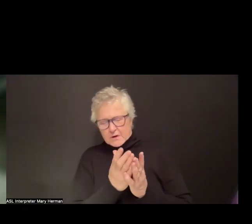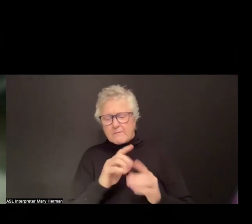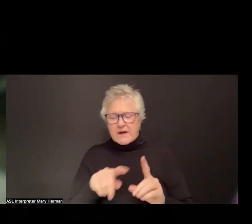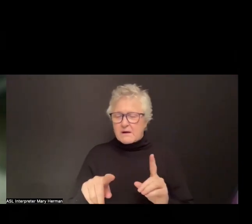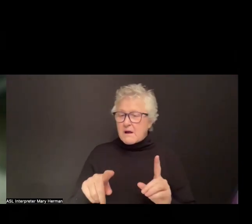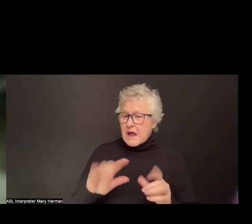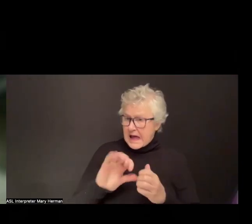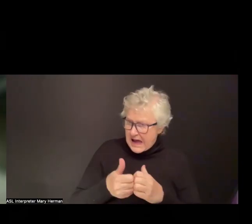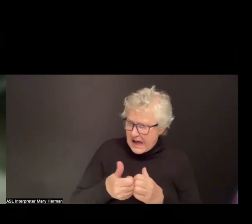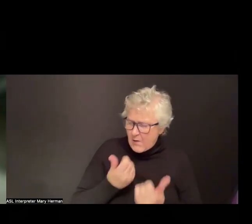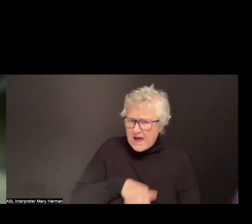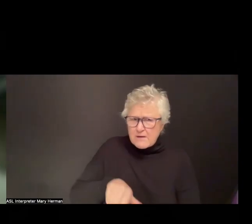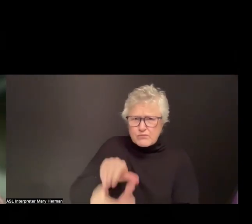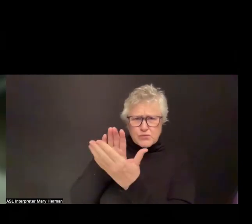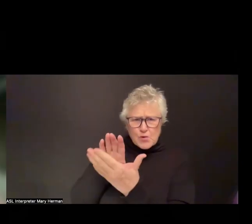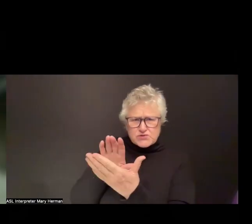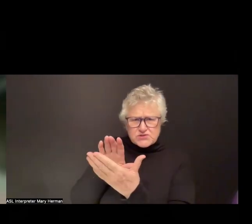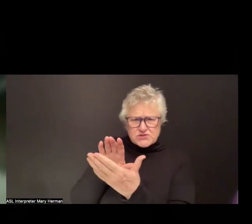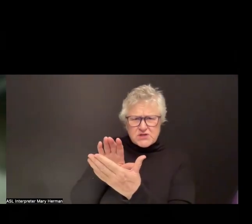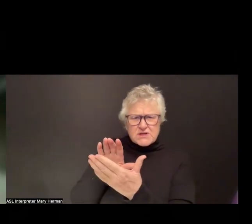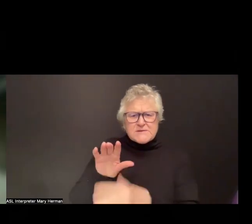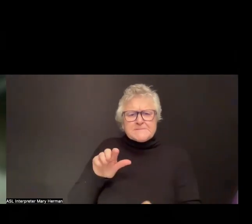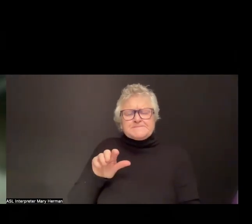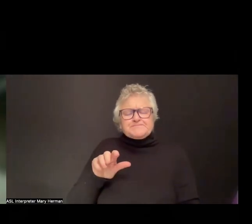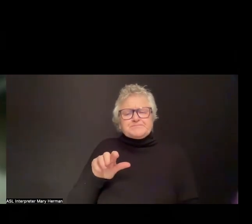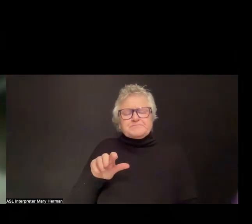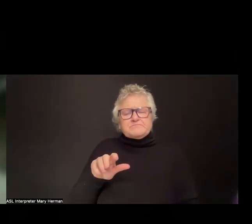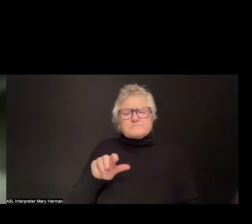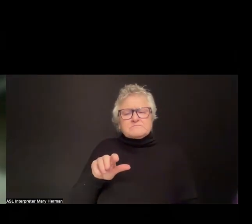Hannah Masury encountering real experiences.